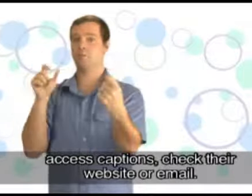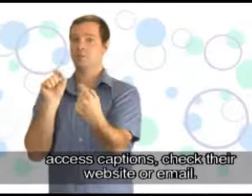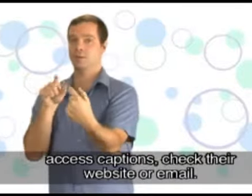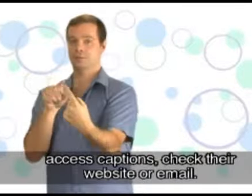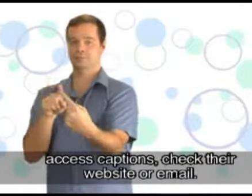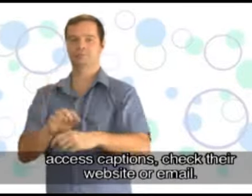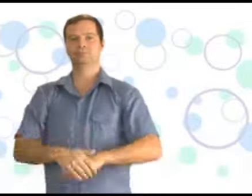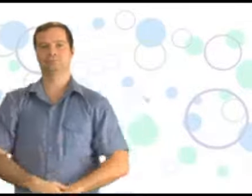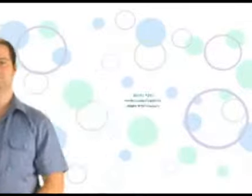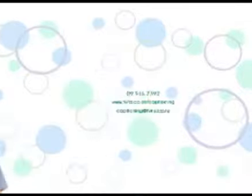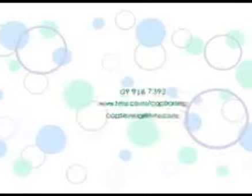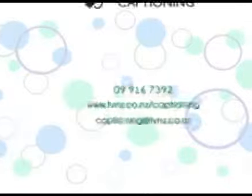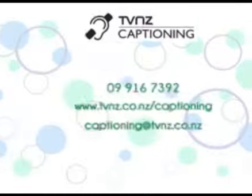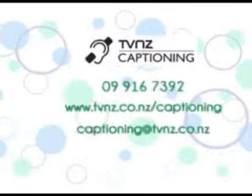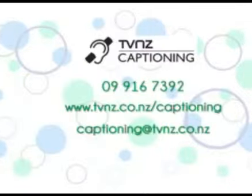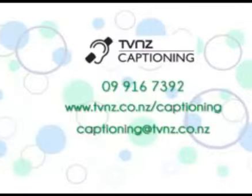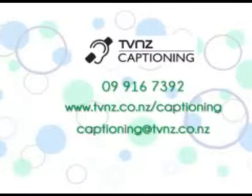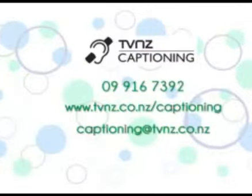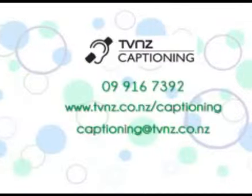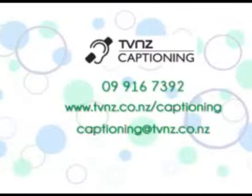access captions, check their website, email or give them a call.